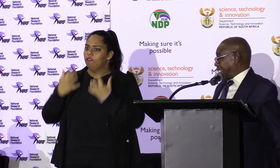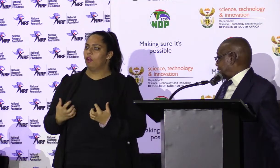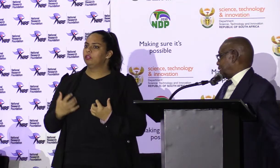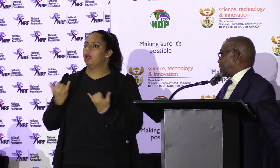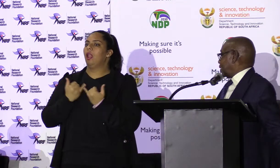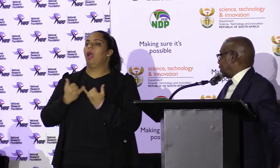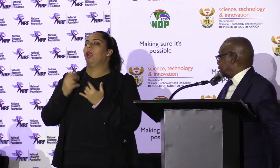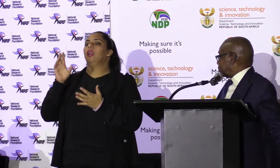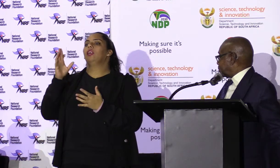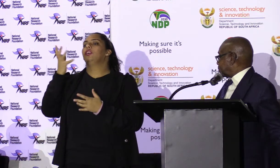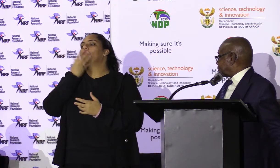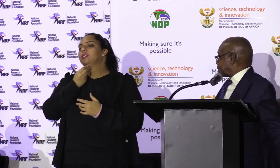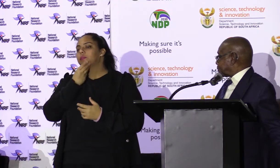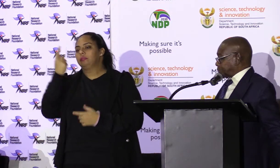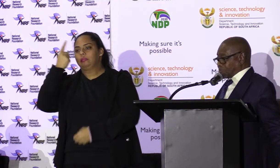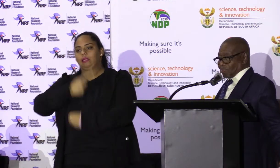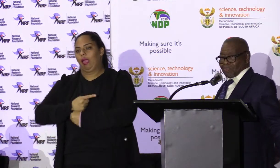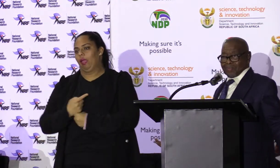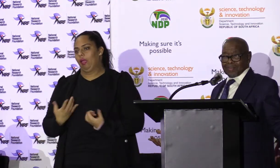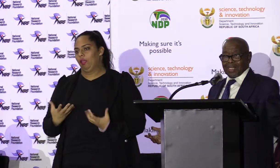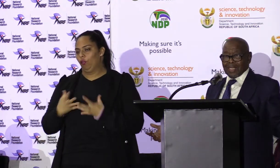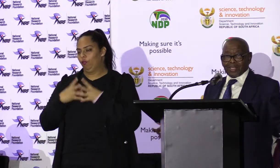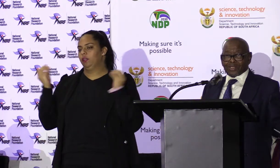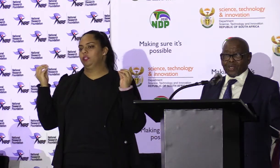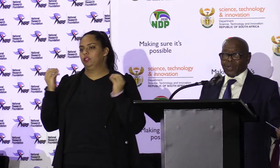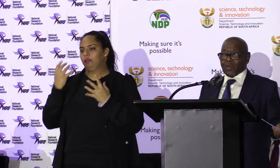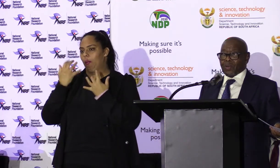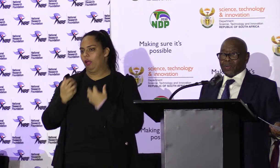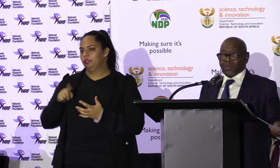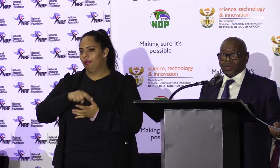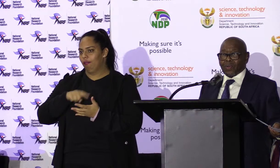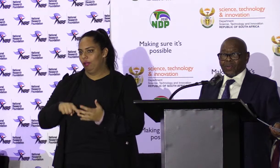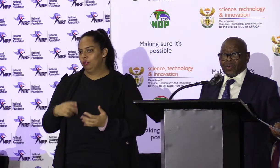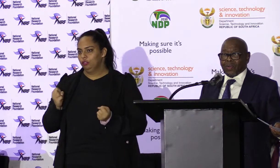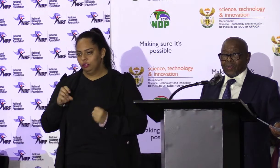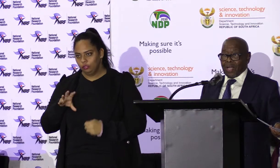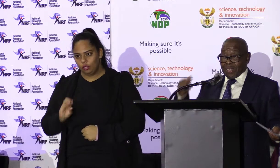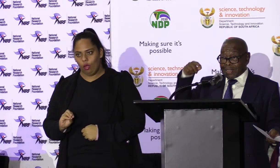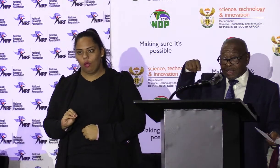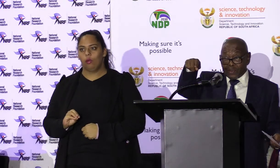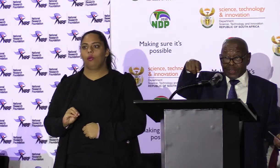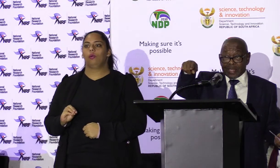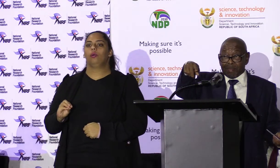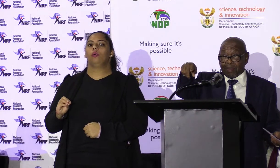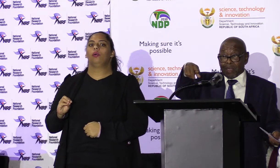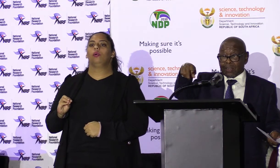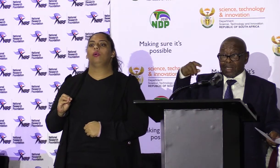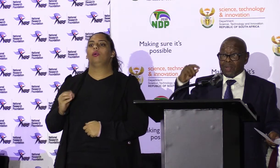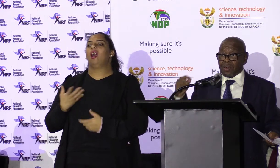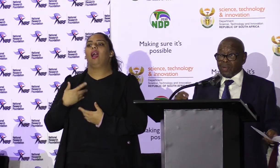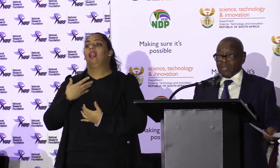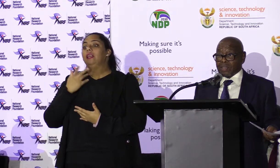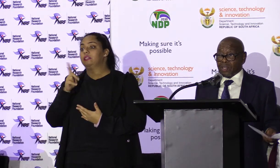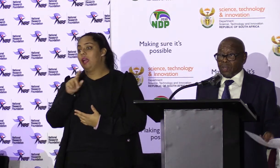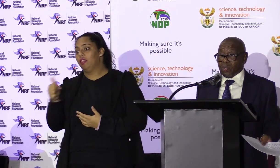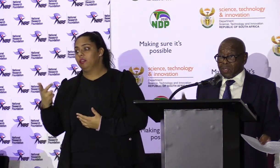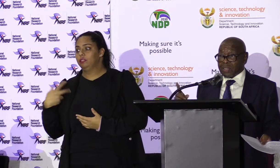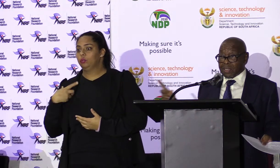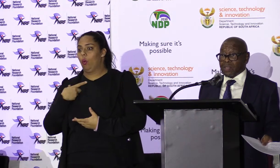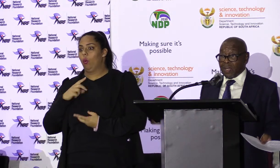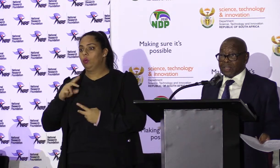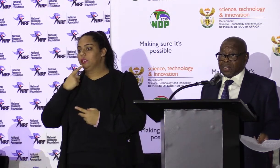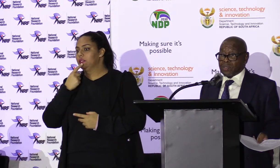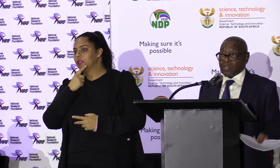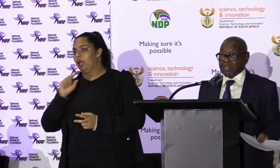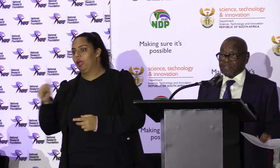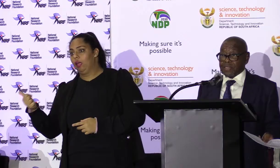Christmas Day. So unless there were some amongst our colleagues who